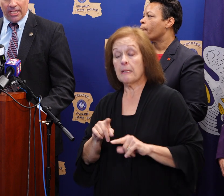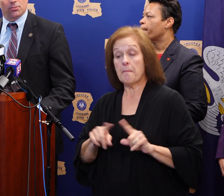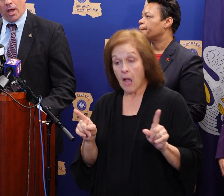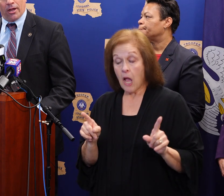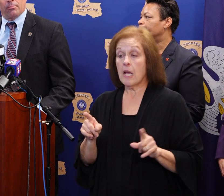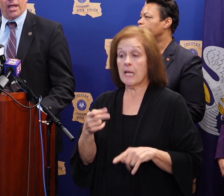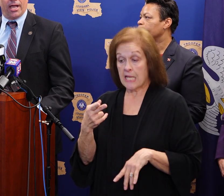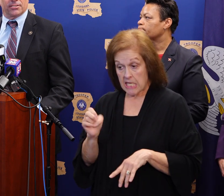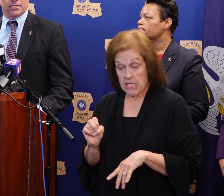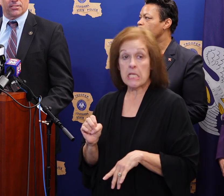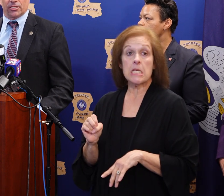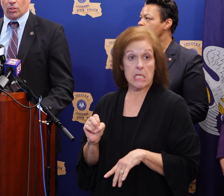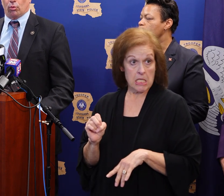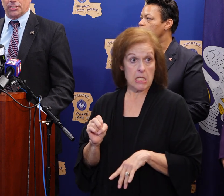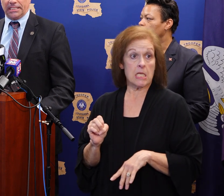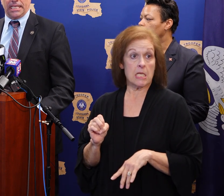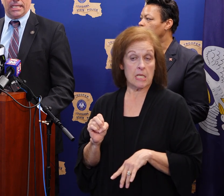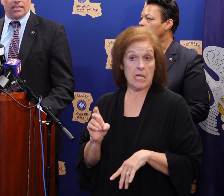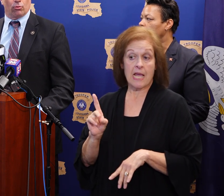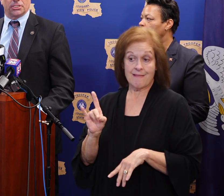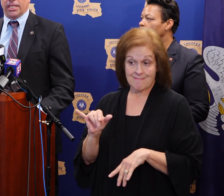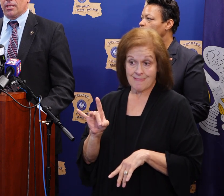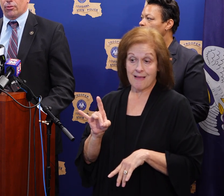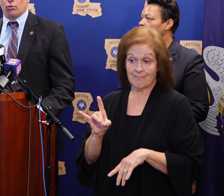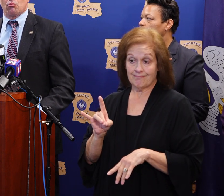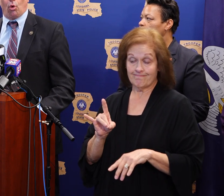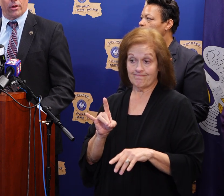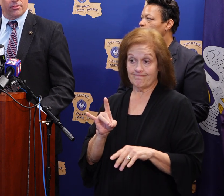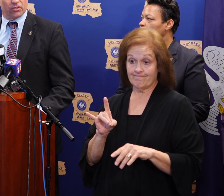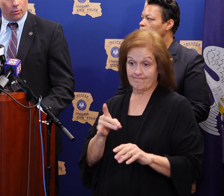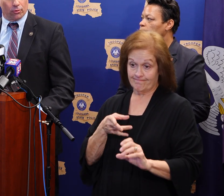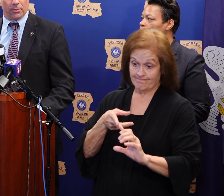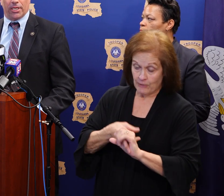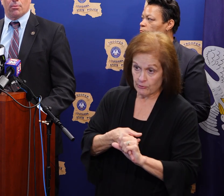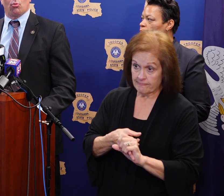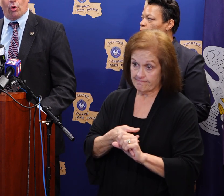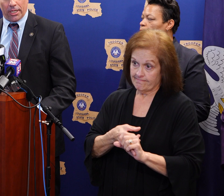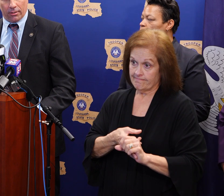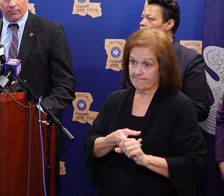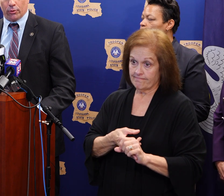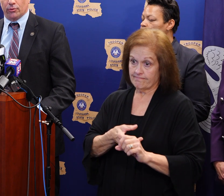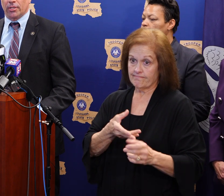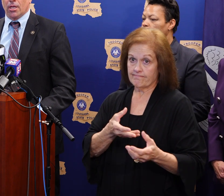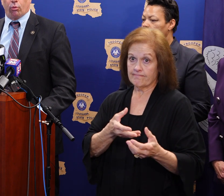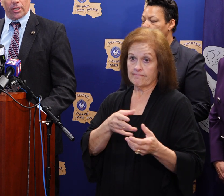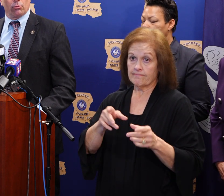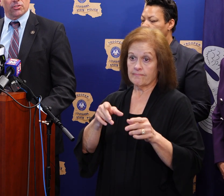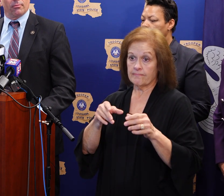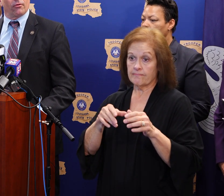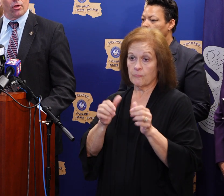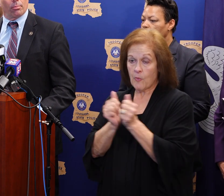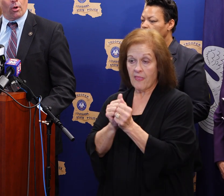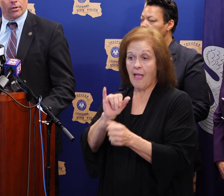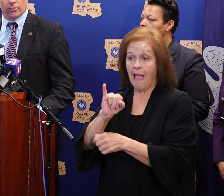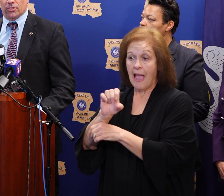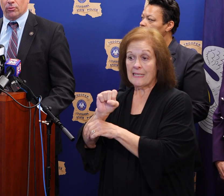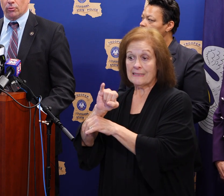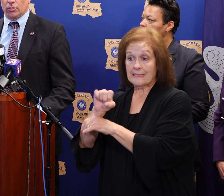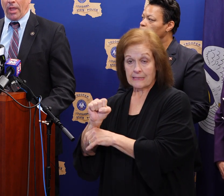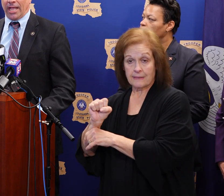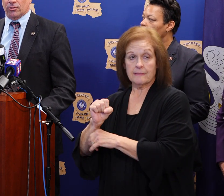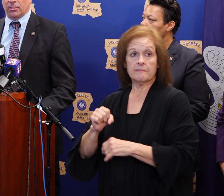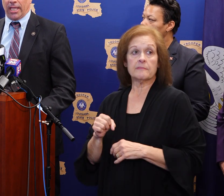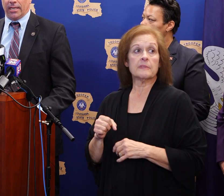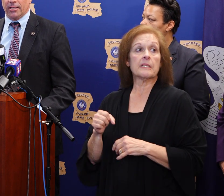100% inspired by ISIS, and so we're digging through more of the social media, more interviews, working with some of our other partners